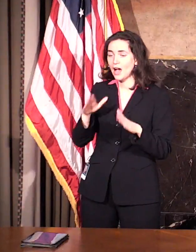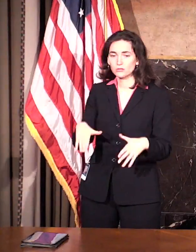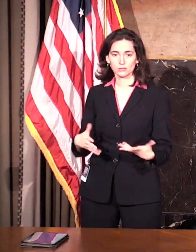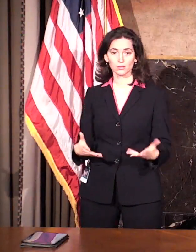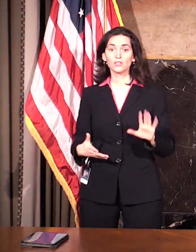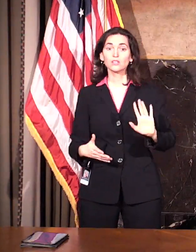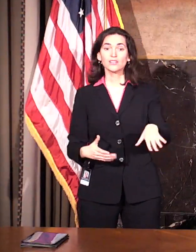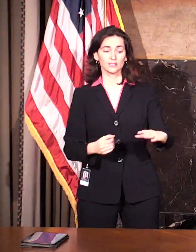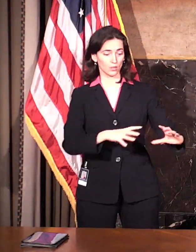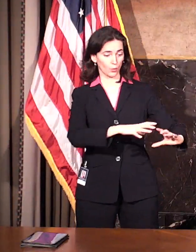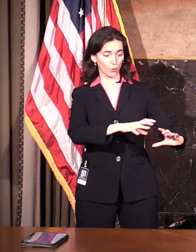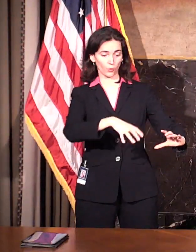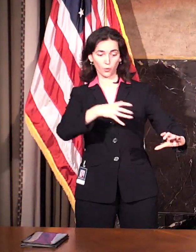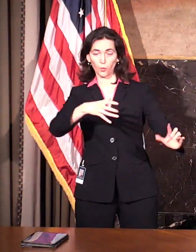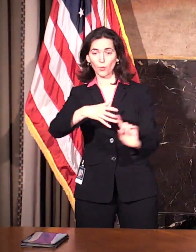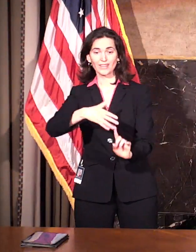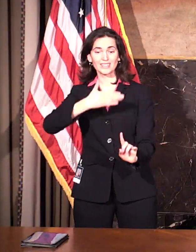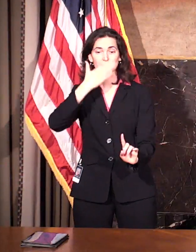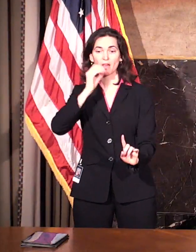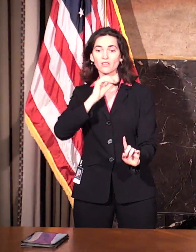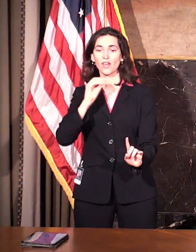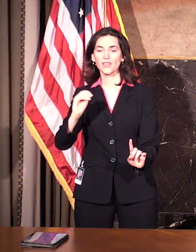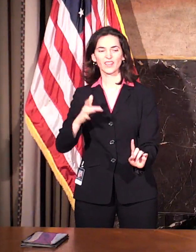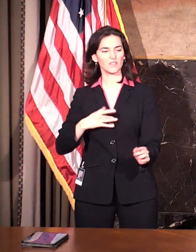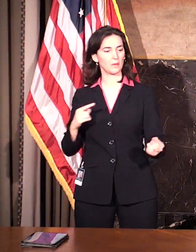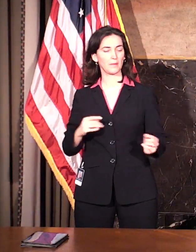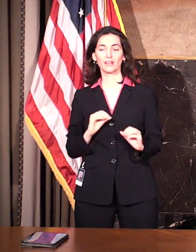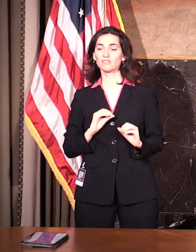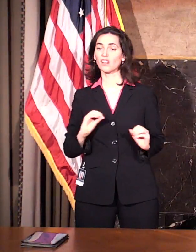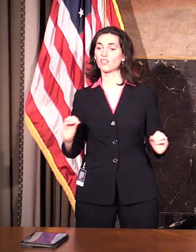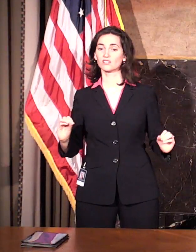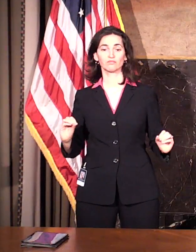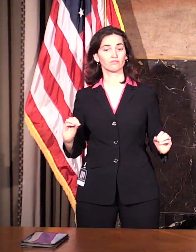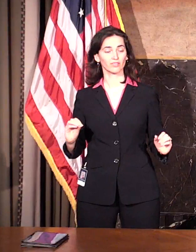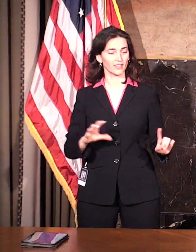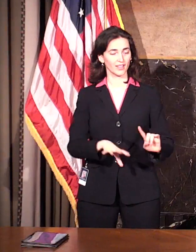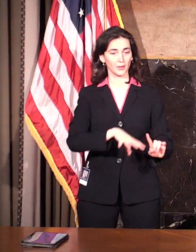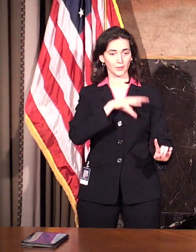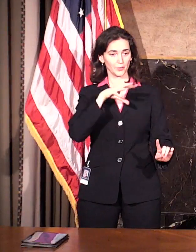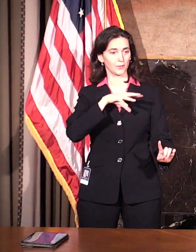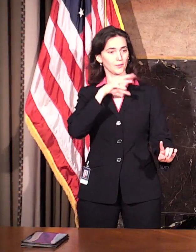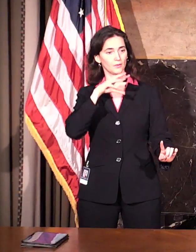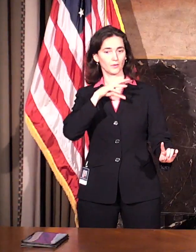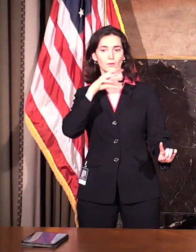odorless, completely painless, and the only way you know about